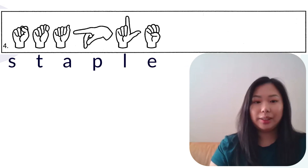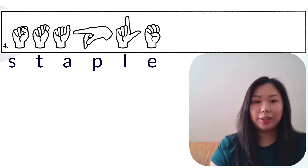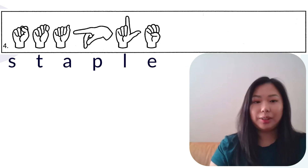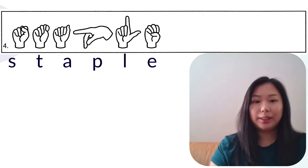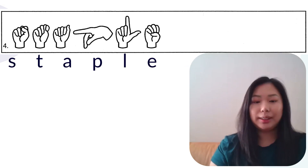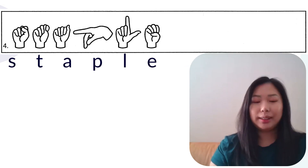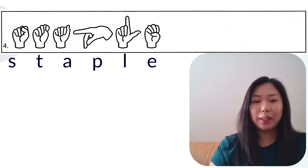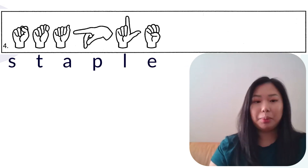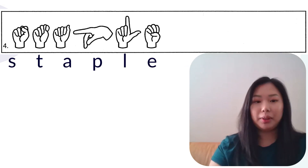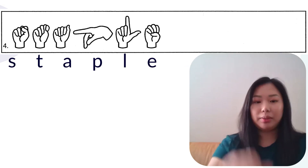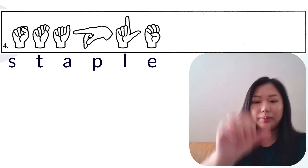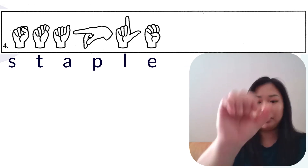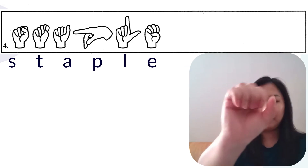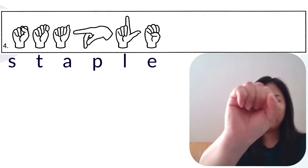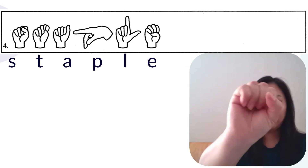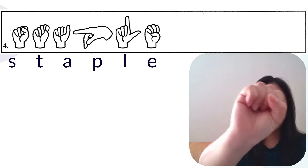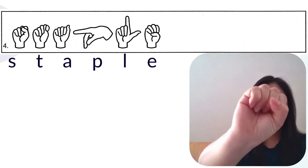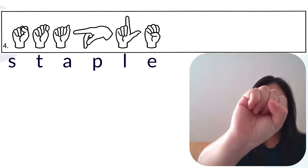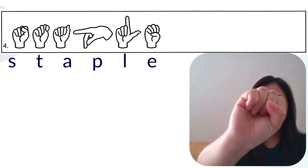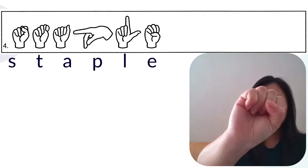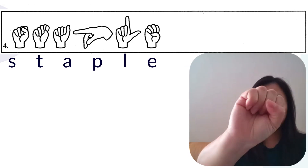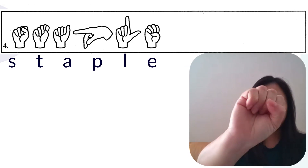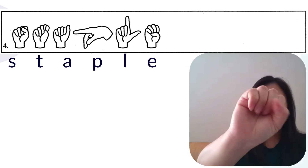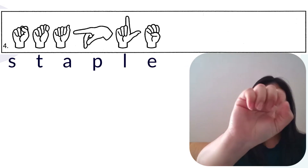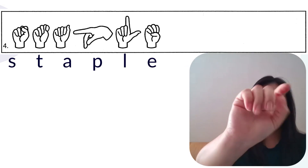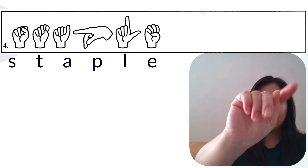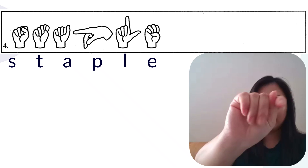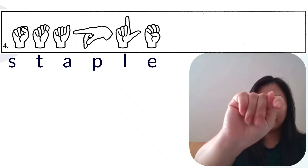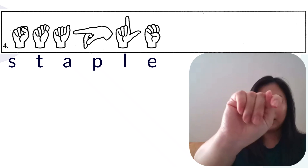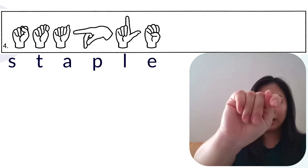The answer is staple.